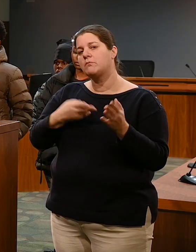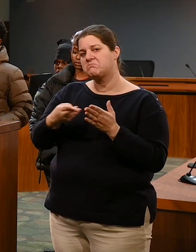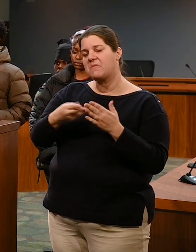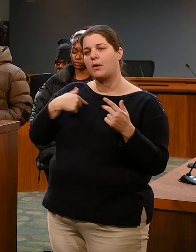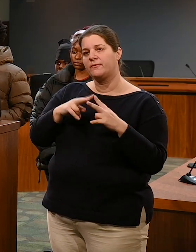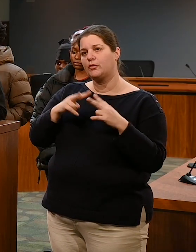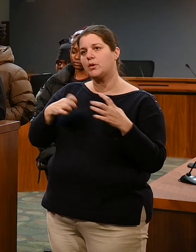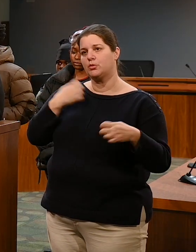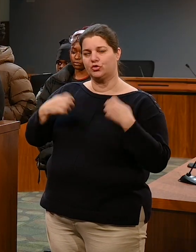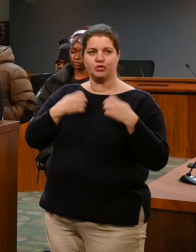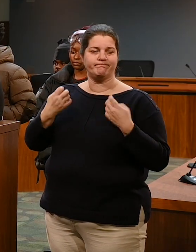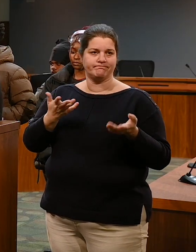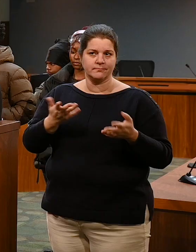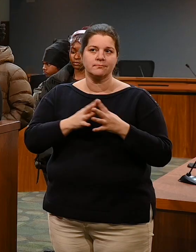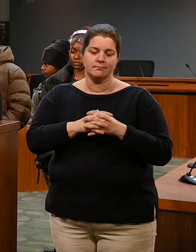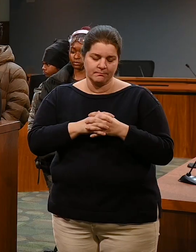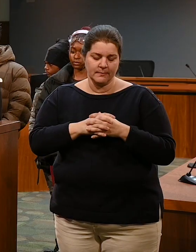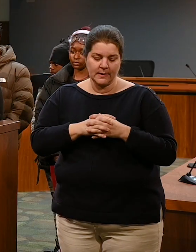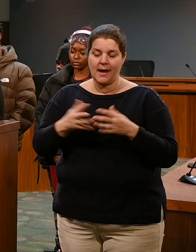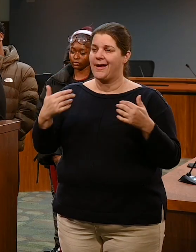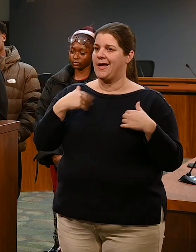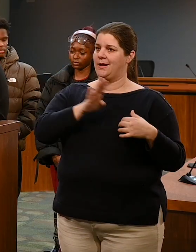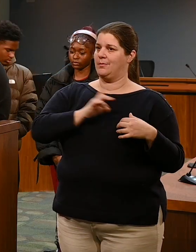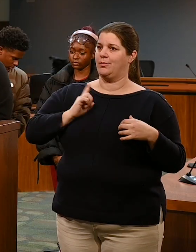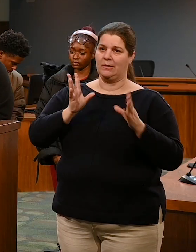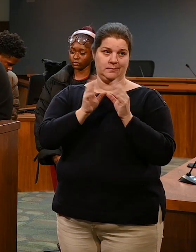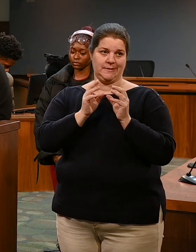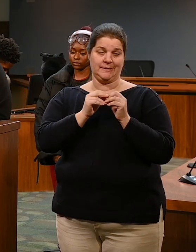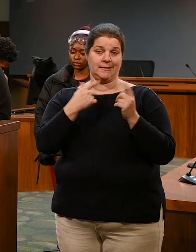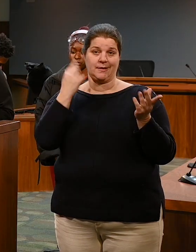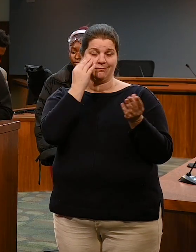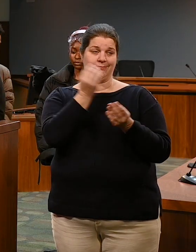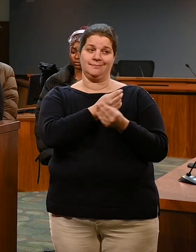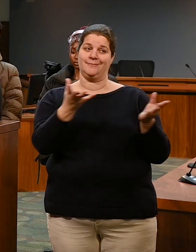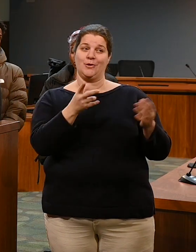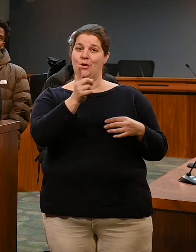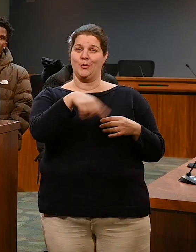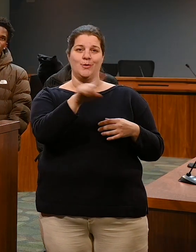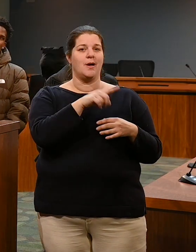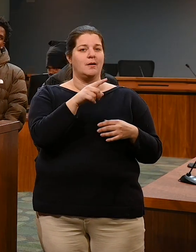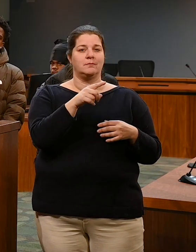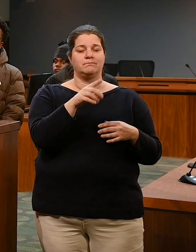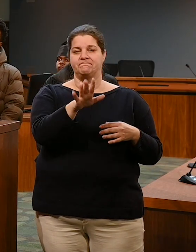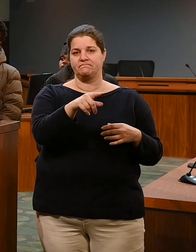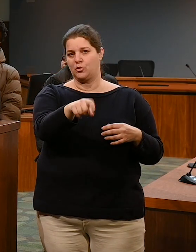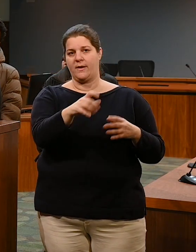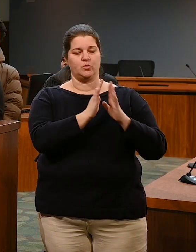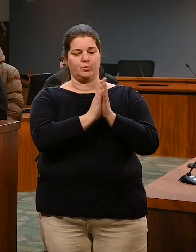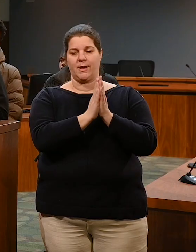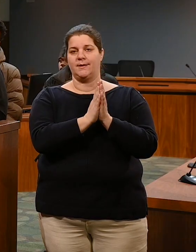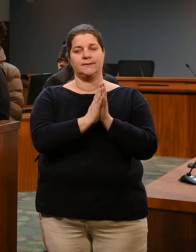and I had a board meeting, and I said to them, I said, listen, y'all got to pray because these situations become